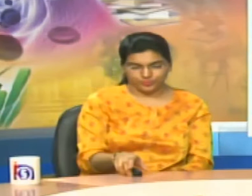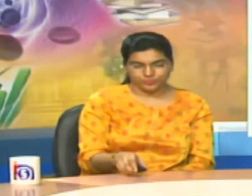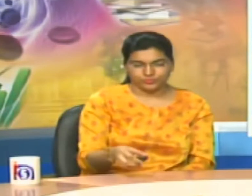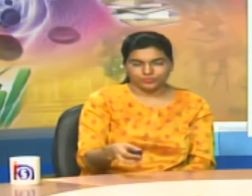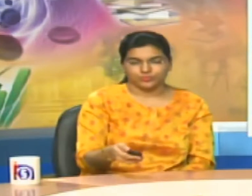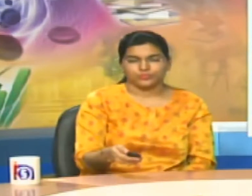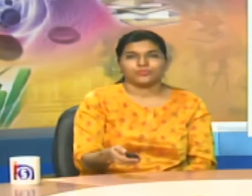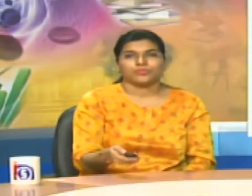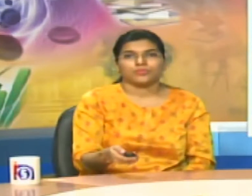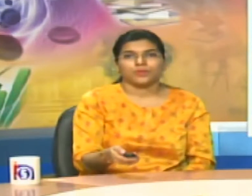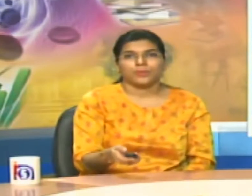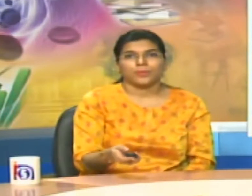format.